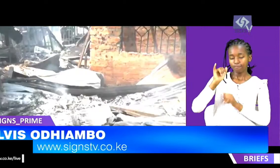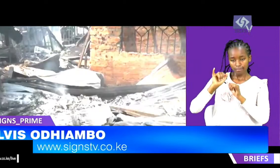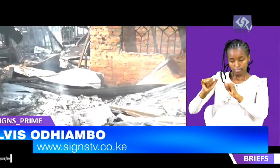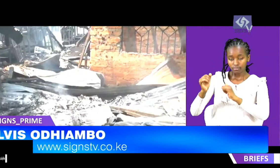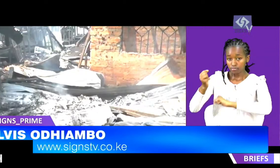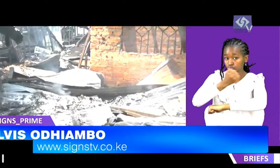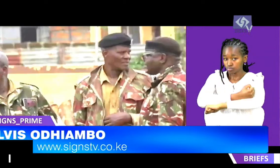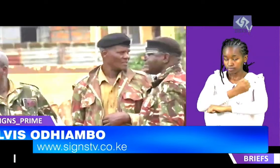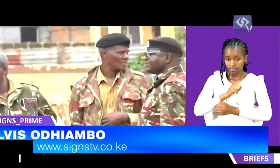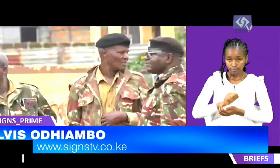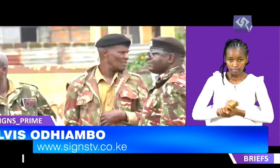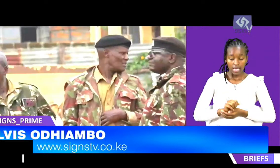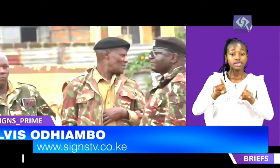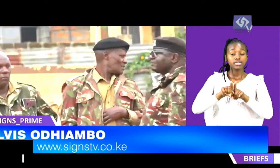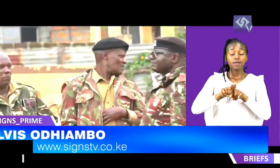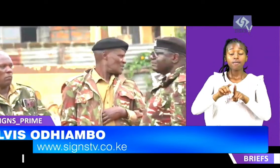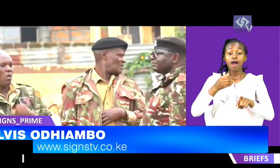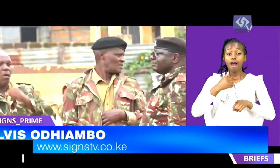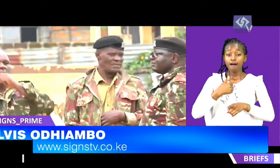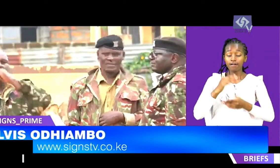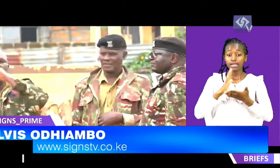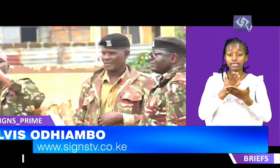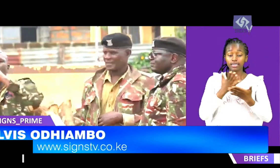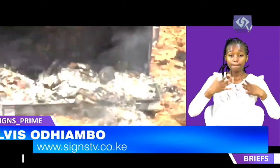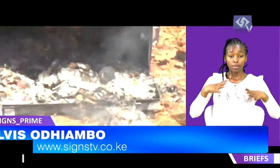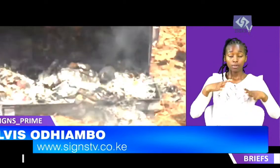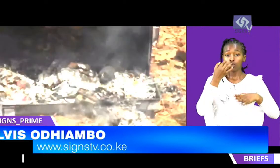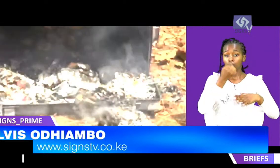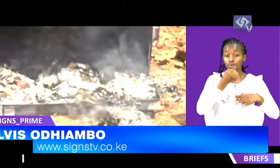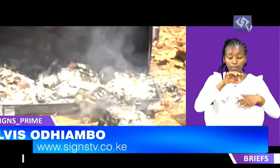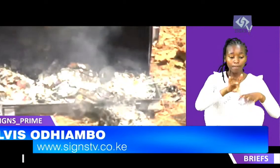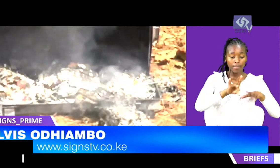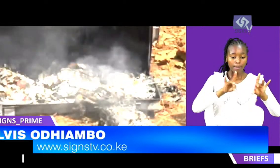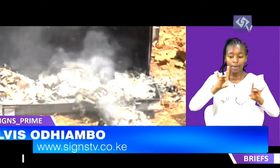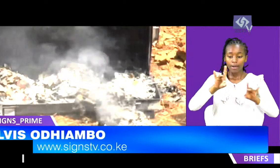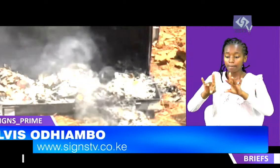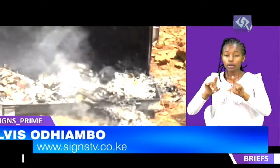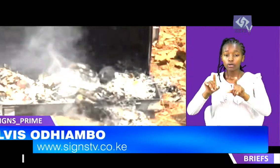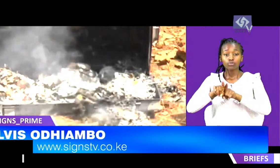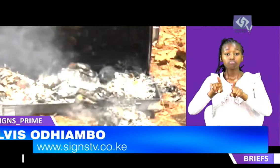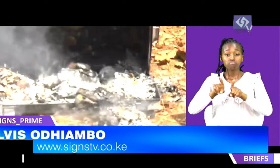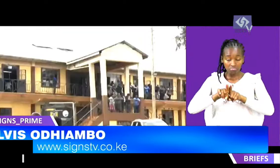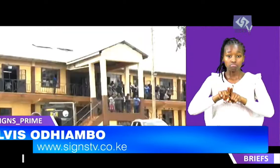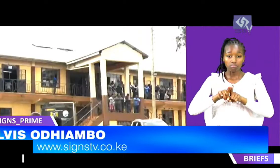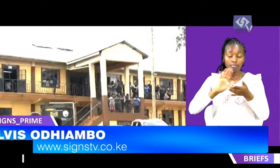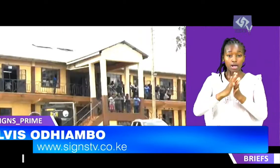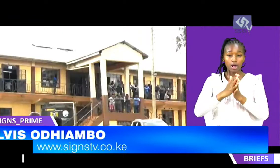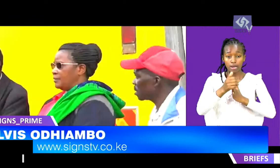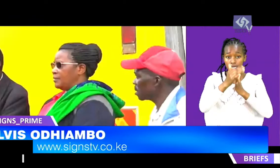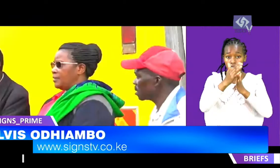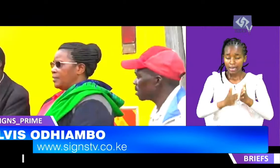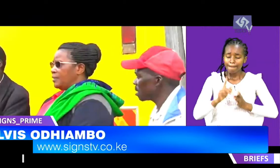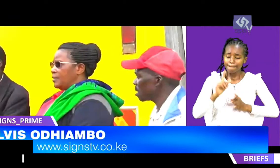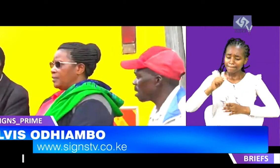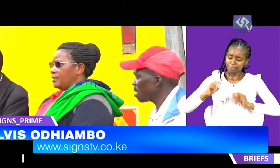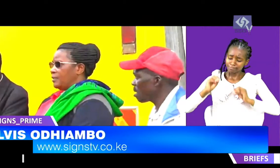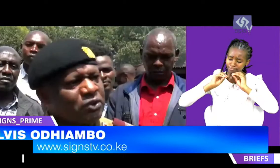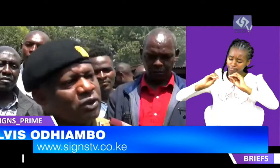ambao wamechaguliwa kama prefects in charge of dormitories pia wapewe elimu kuhusiana na mambo ya mioto. Pendekezo